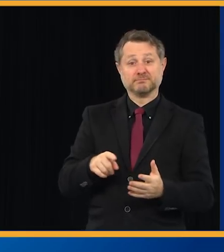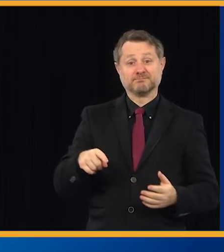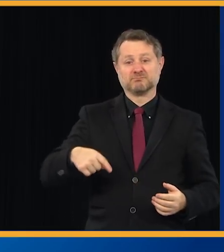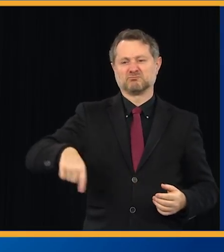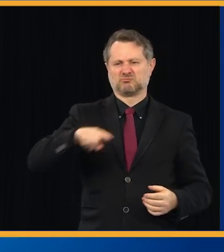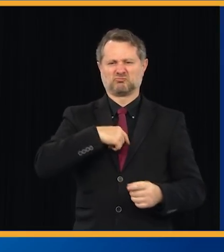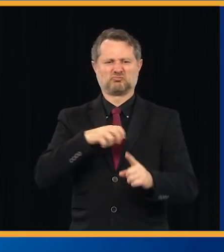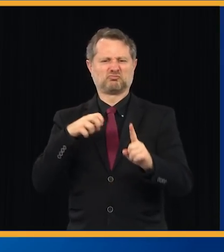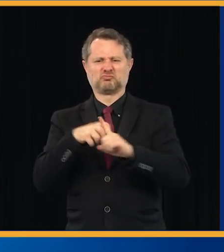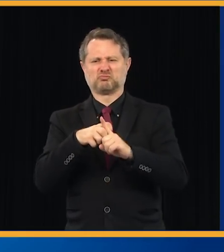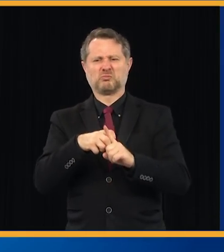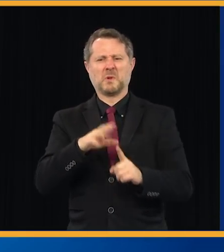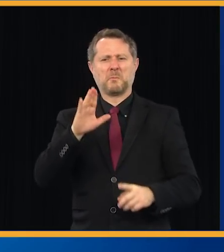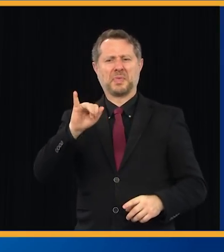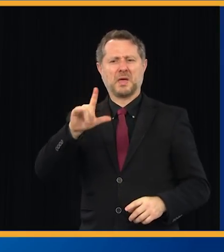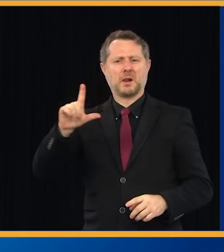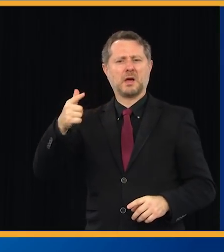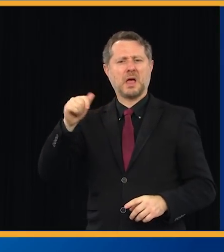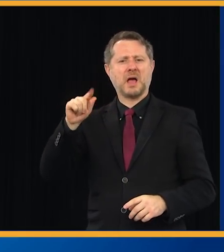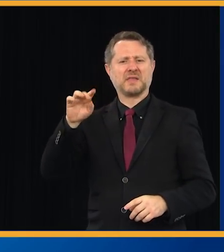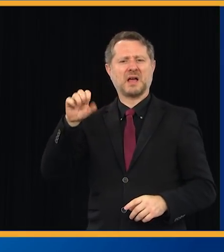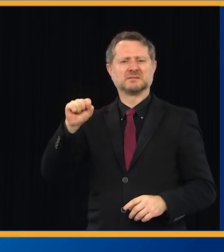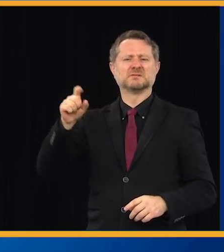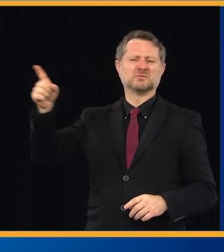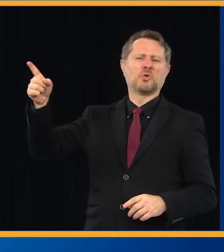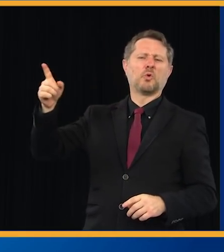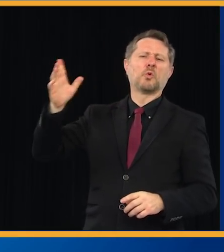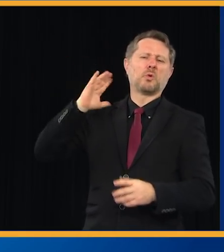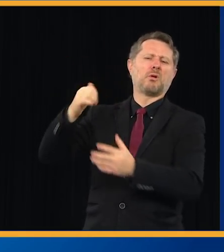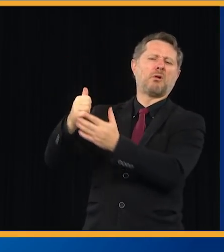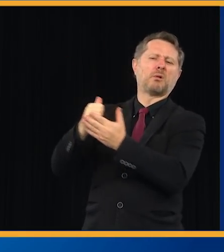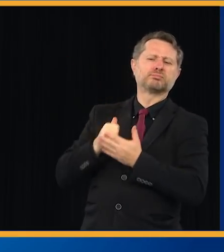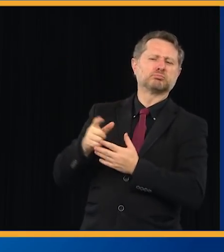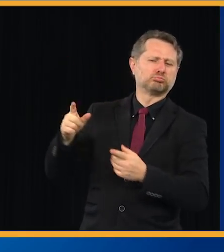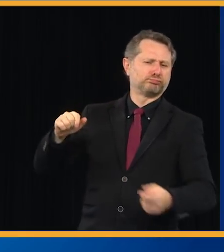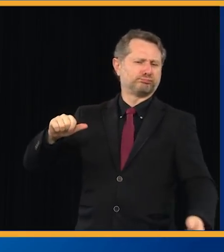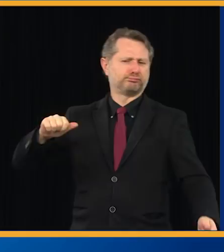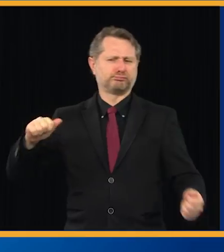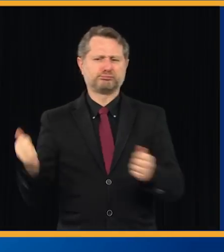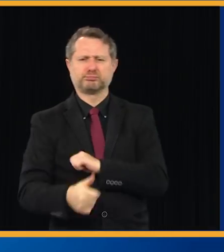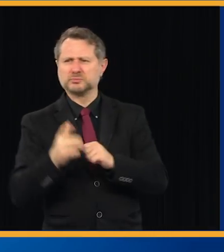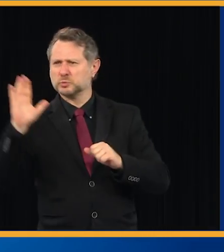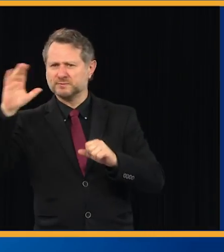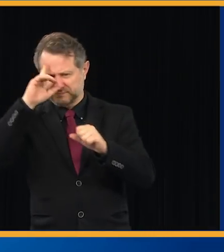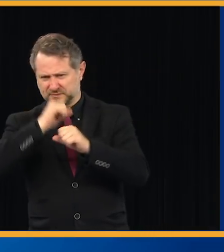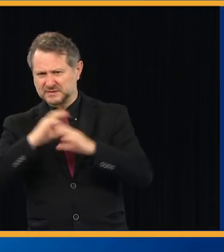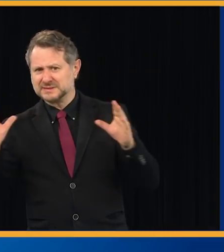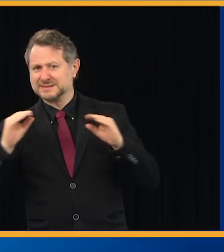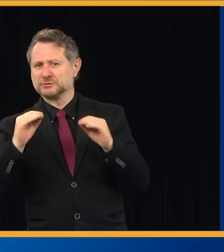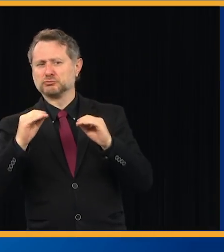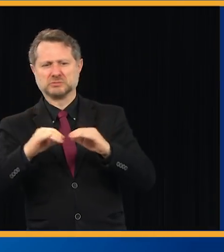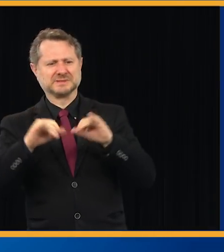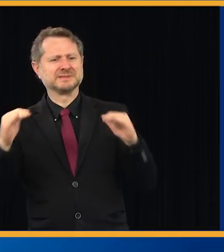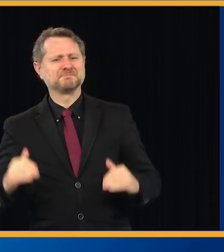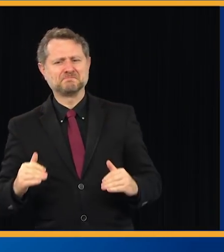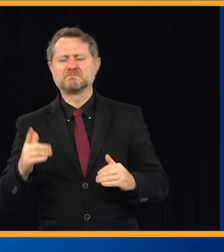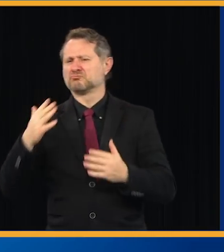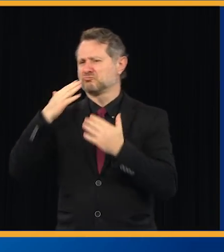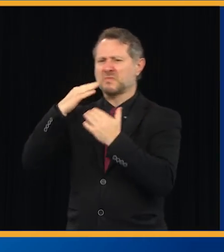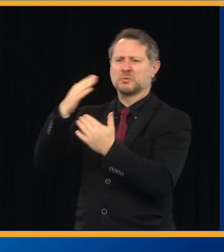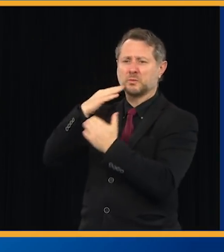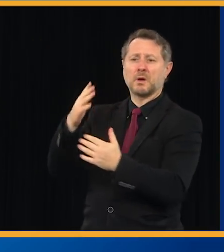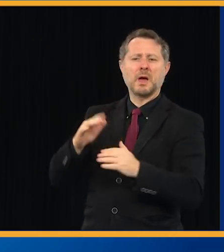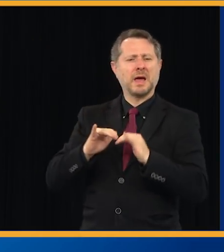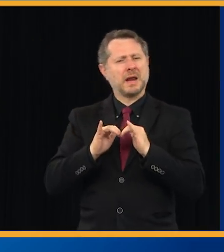he's going to work with us on reimagining the education system, and I want to thank him very much. How do you create a testing